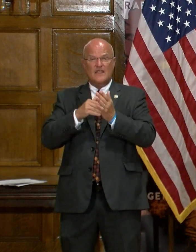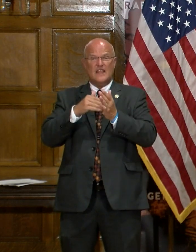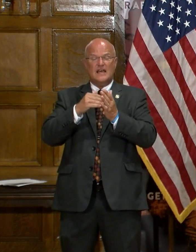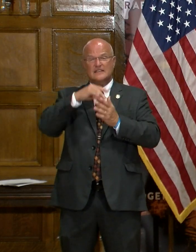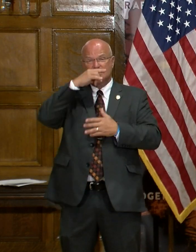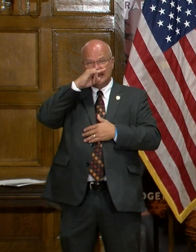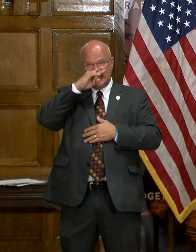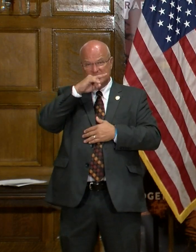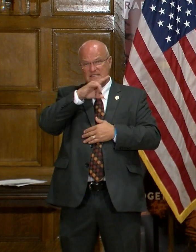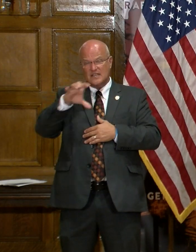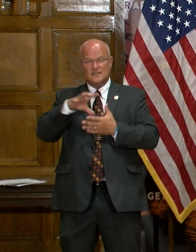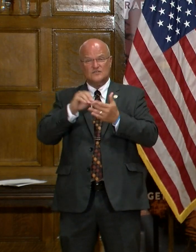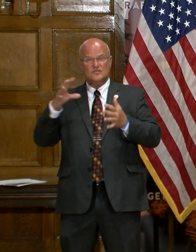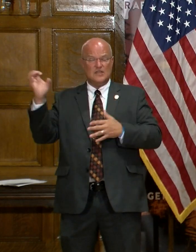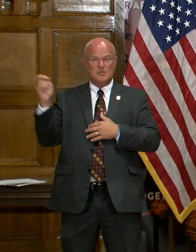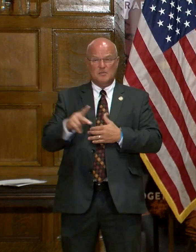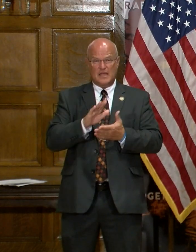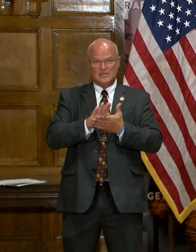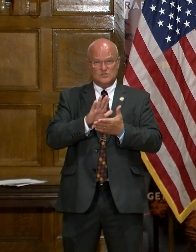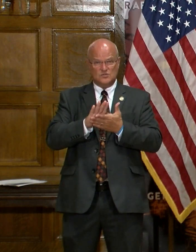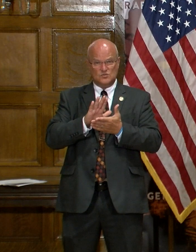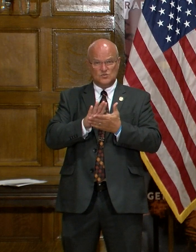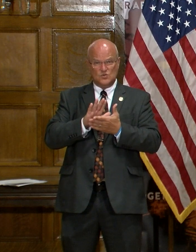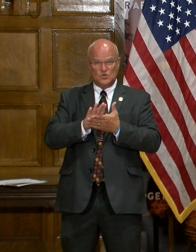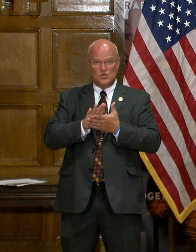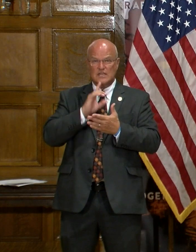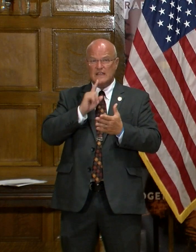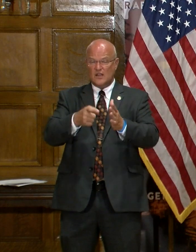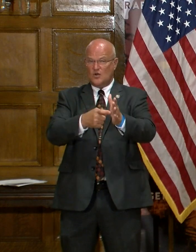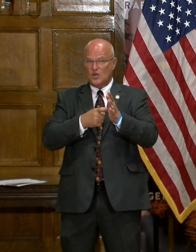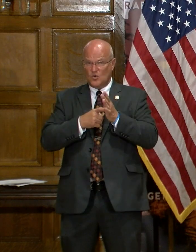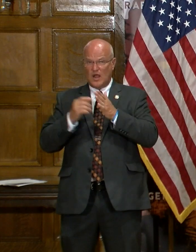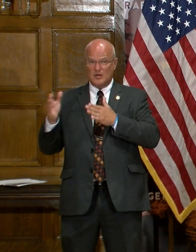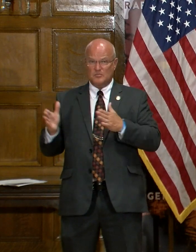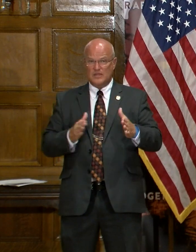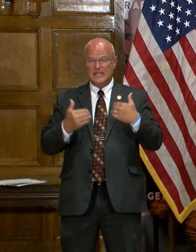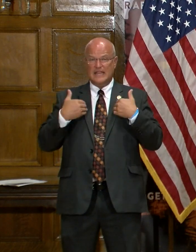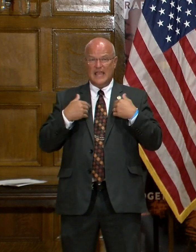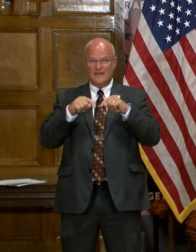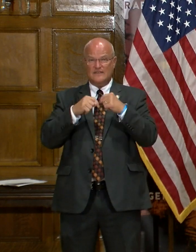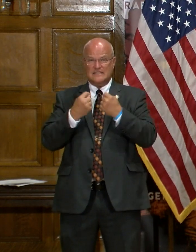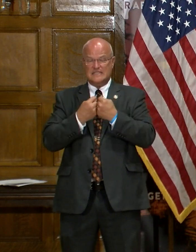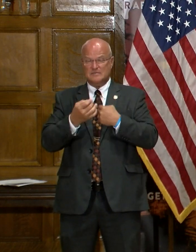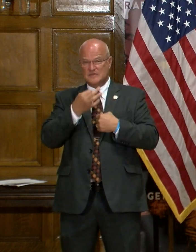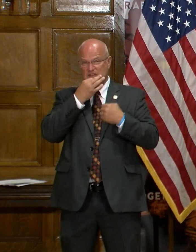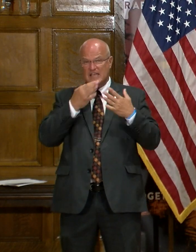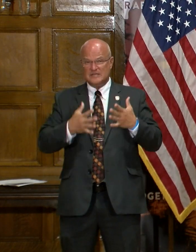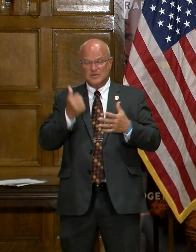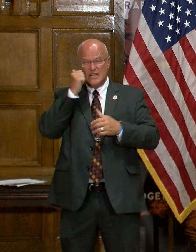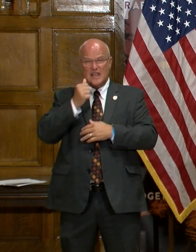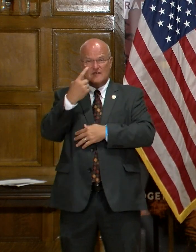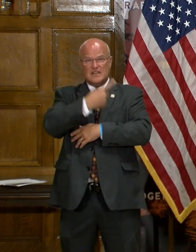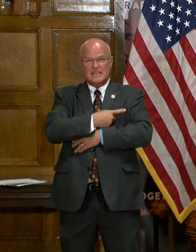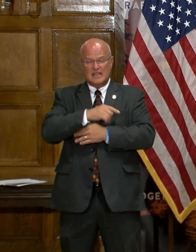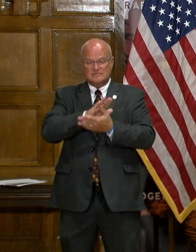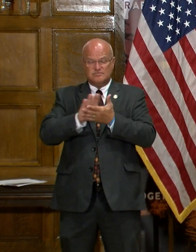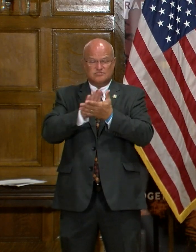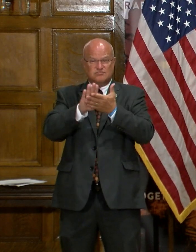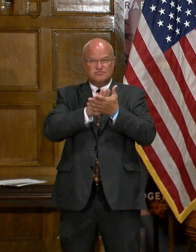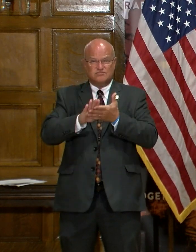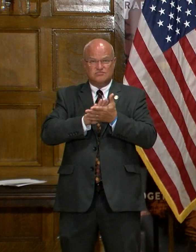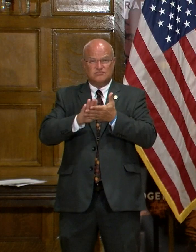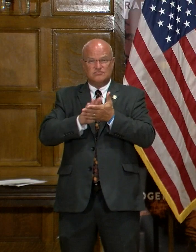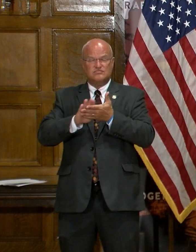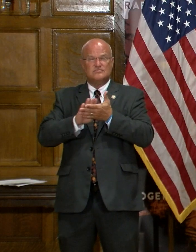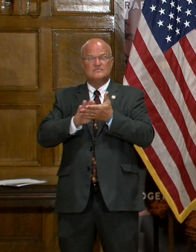of kids and hundreds of teachers coming back to school, is there a required plan to have a team of experts each day to regularly come into